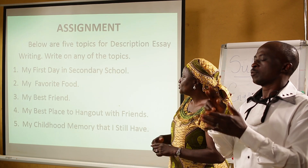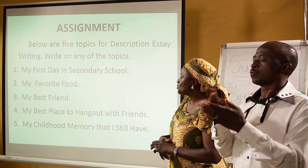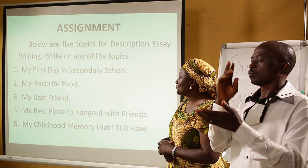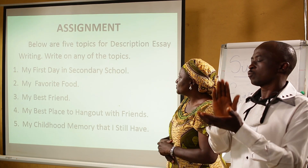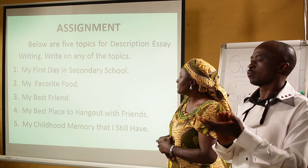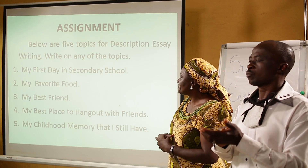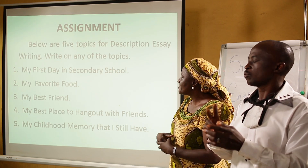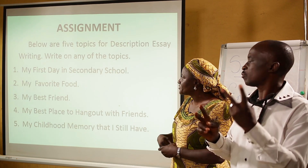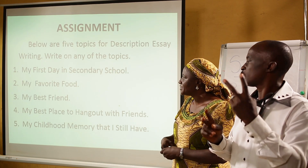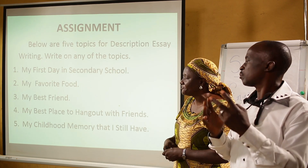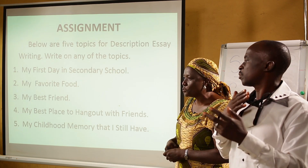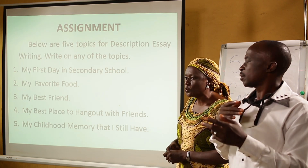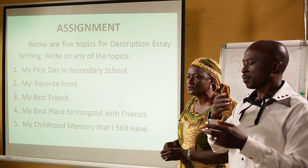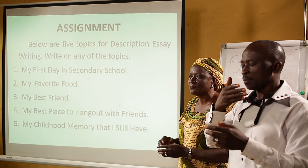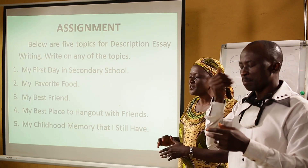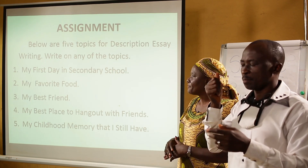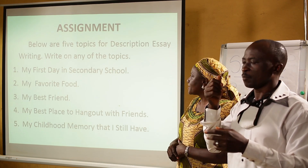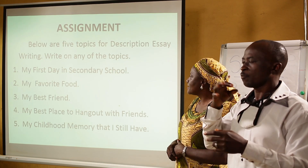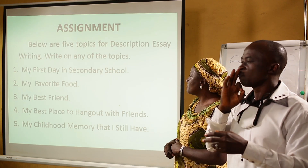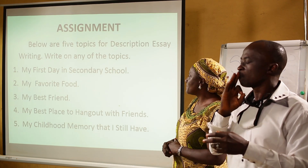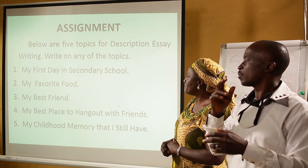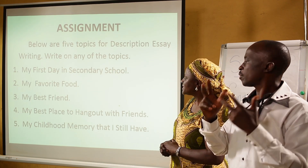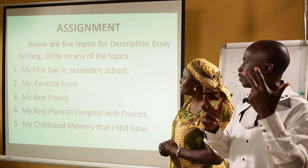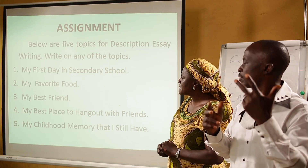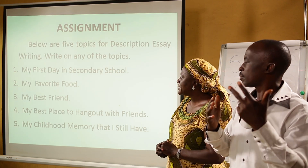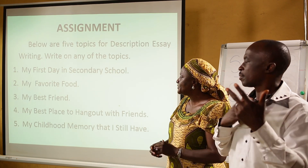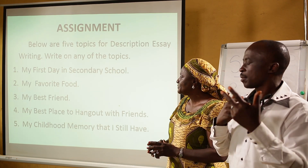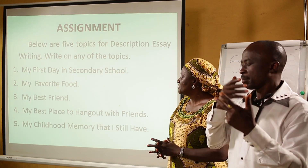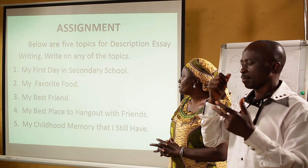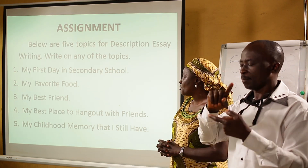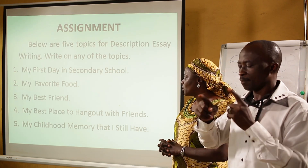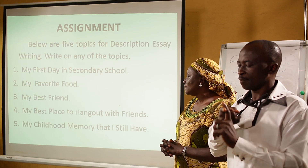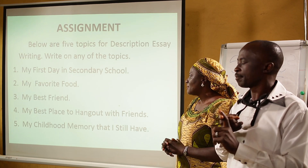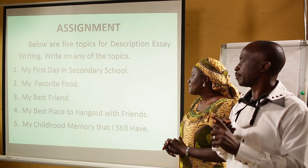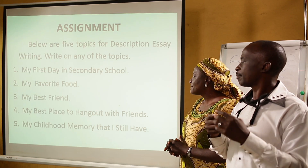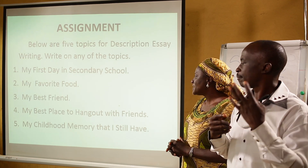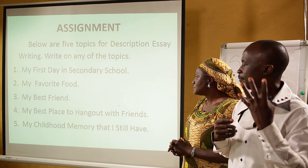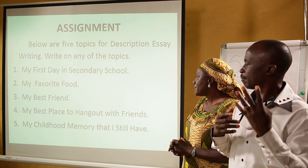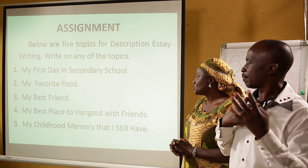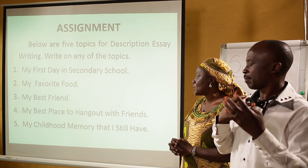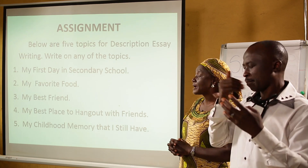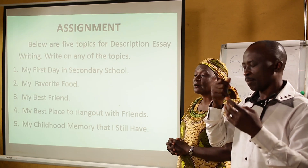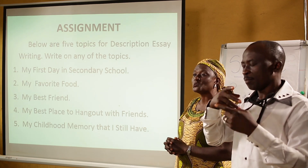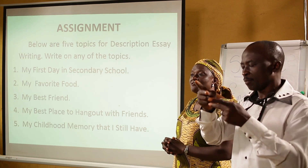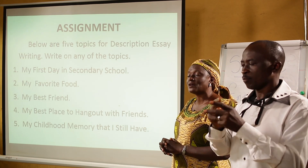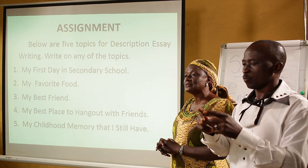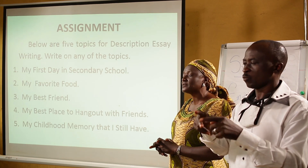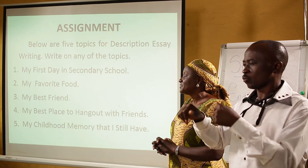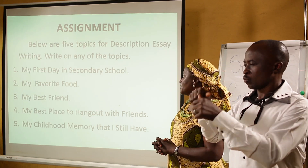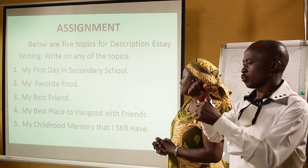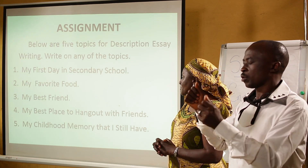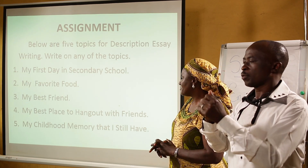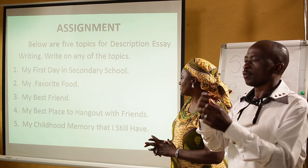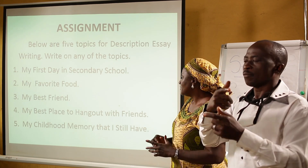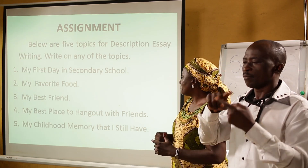school. 2, my favorite food. 3, my best friend. 4, my best place to hang out with